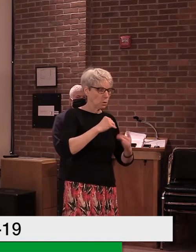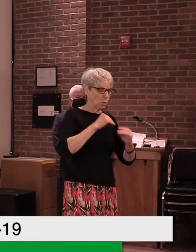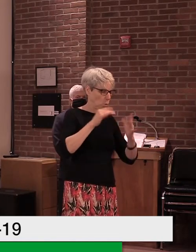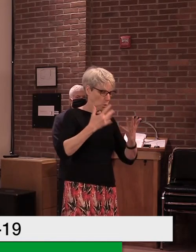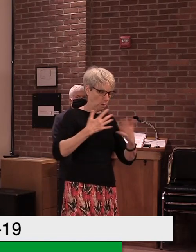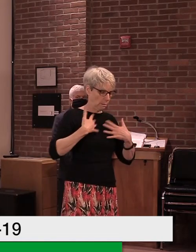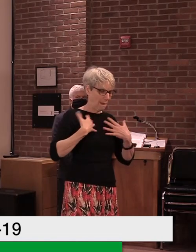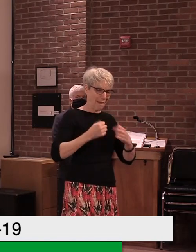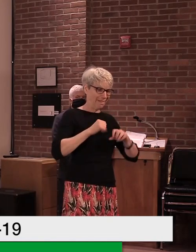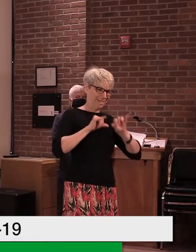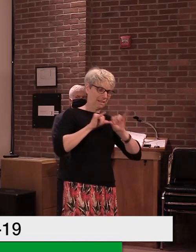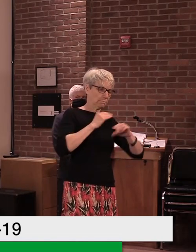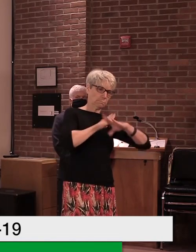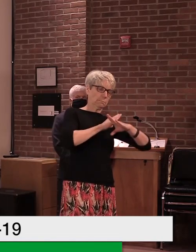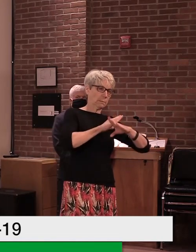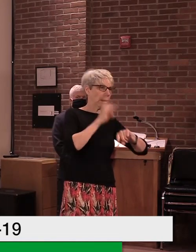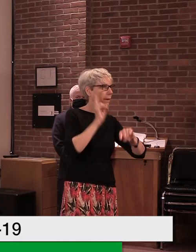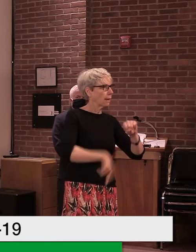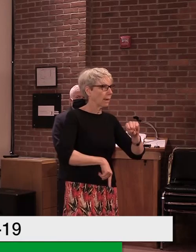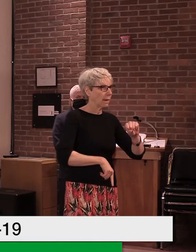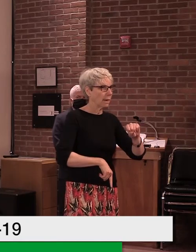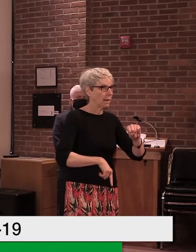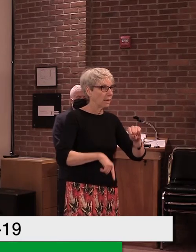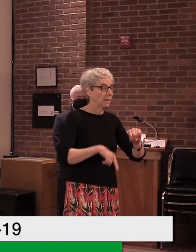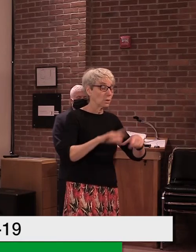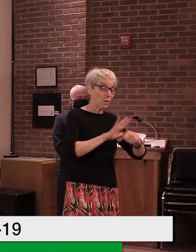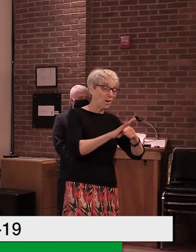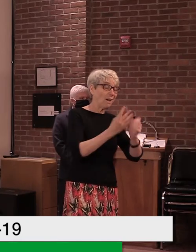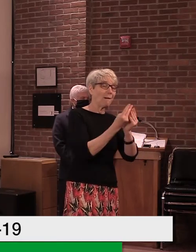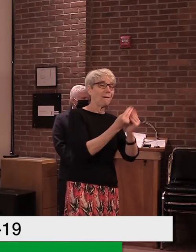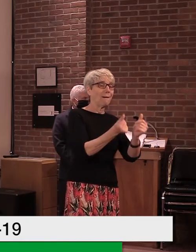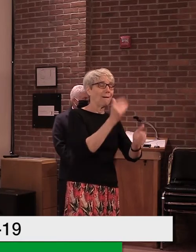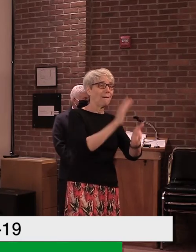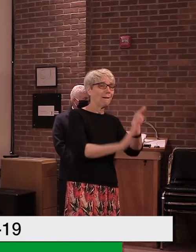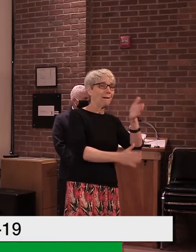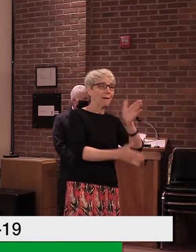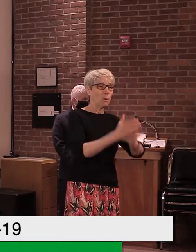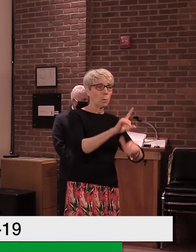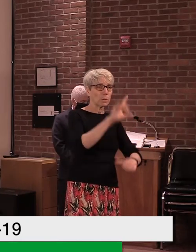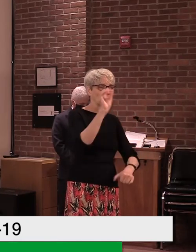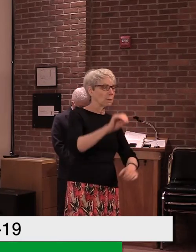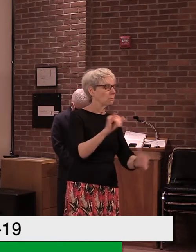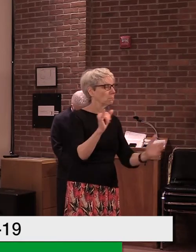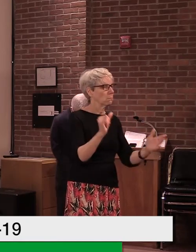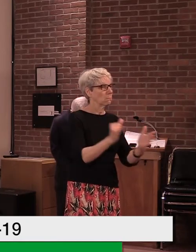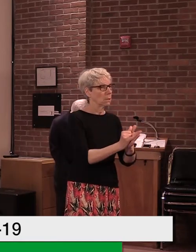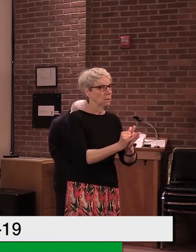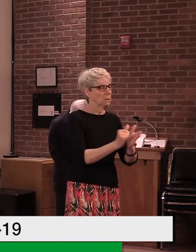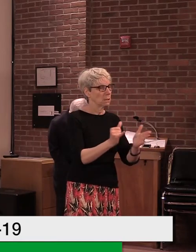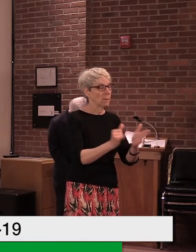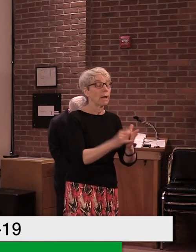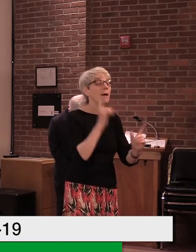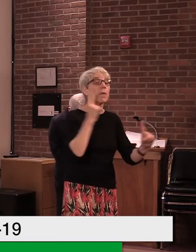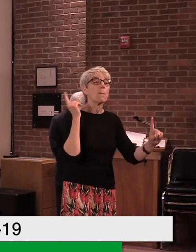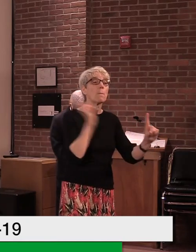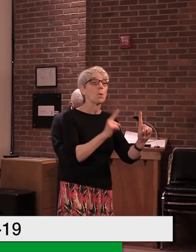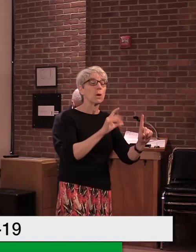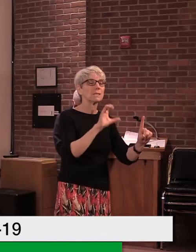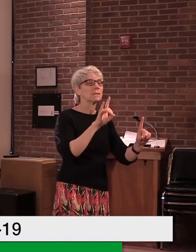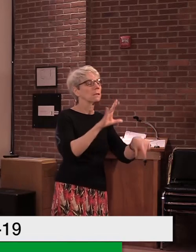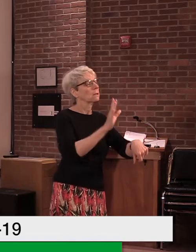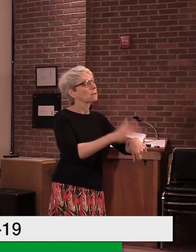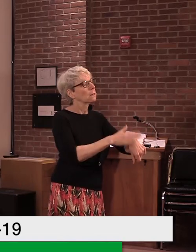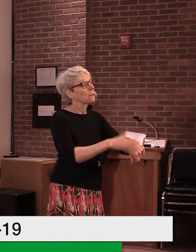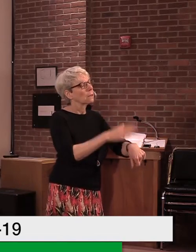going to disappear off the face of the planet. But clearly, CDC was trying to, I think, tell a lot of the states that have had